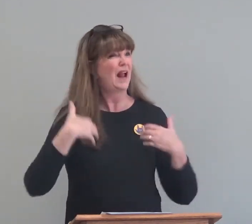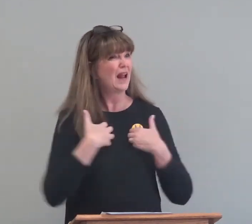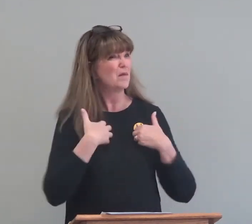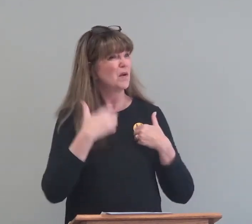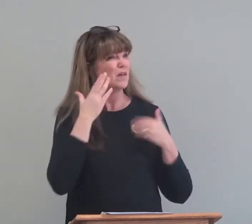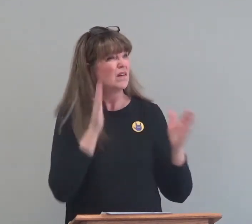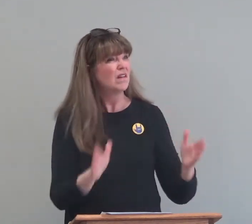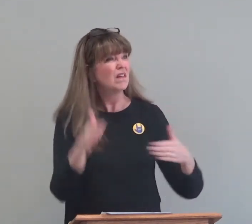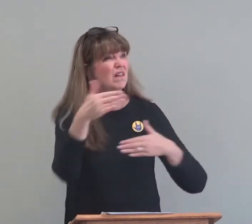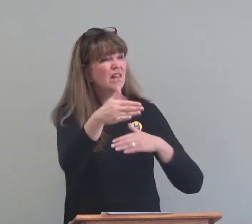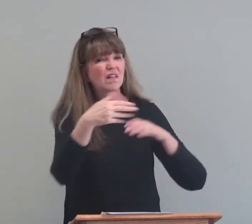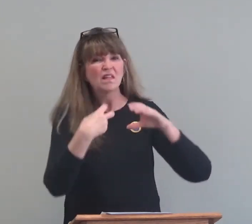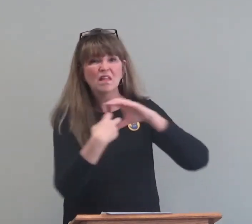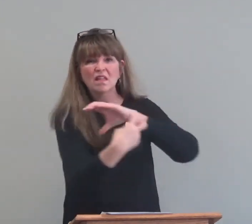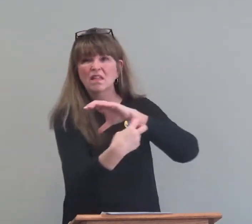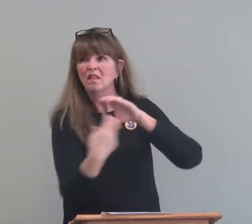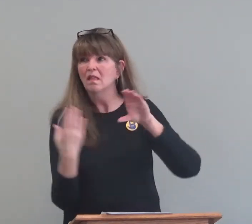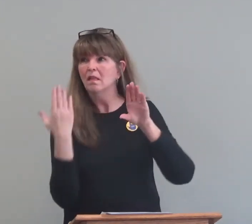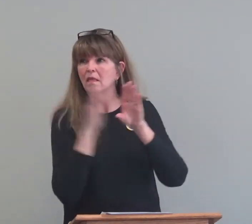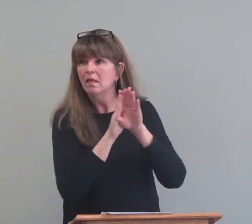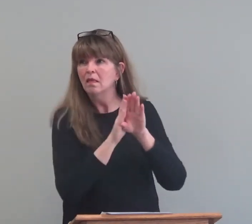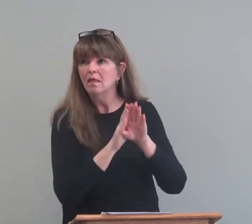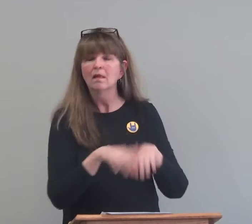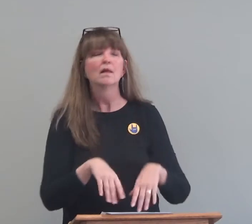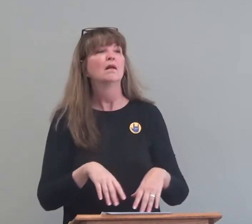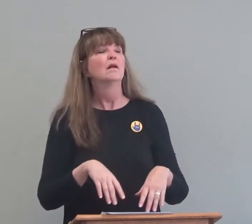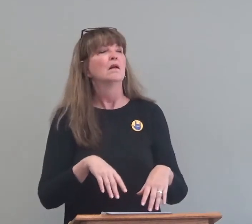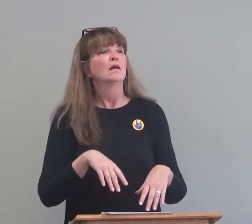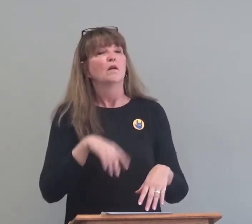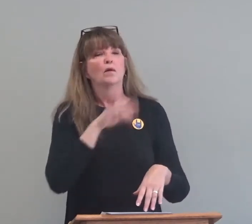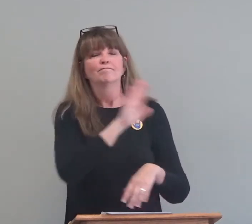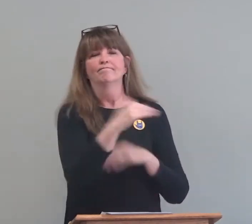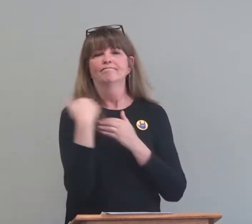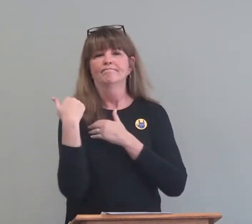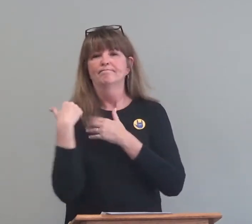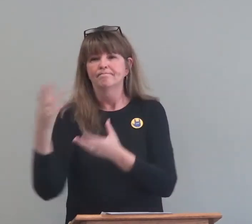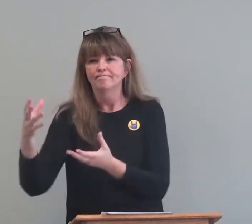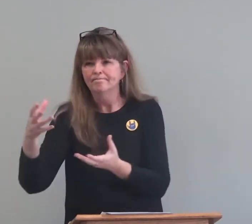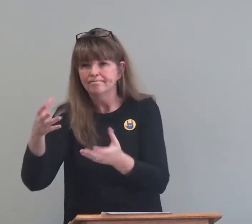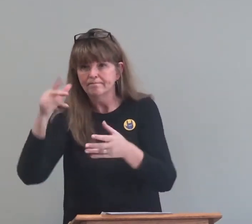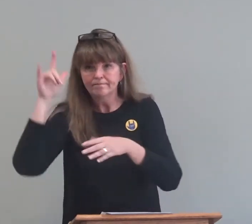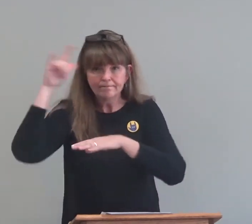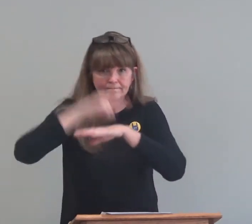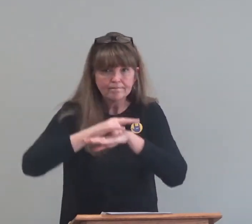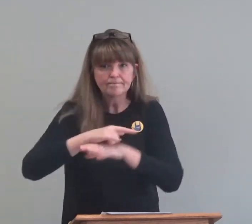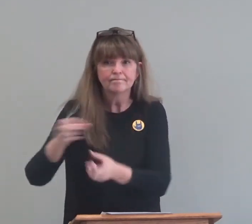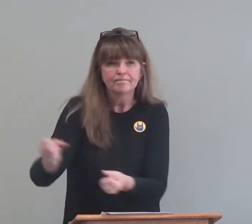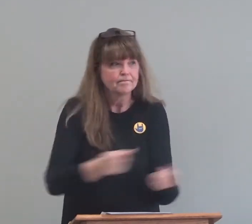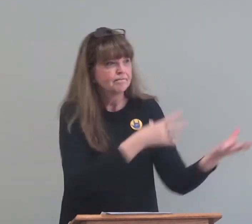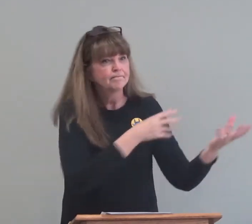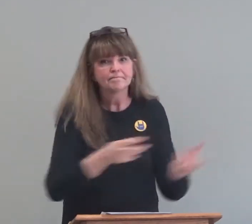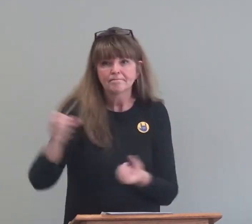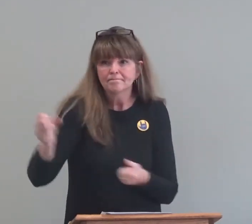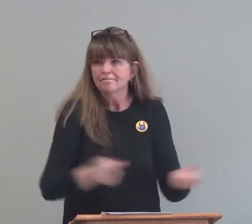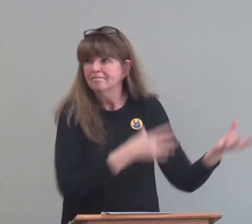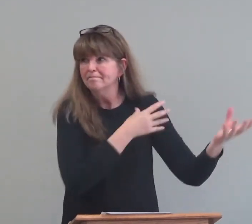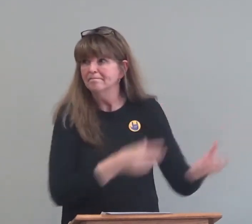And some people bring their pets in crates. Well, this is about the attendants that were responsible to load the pets onto